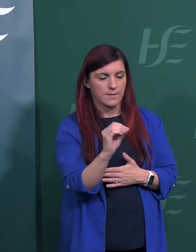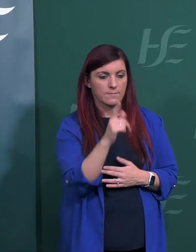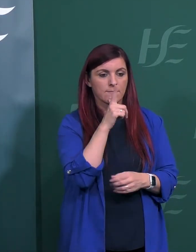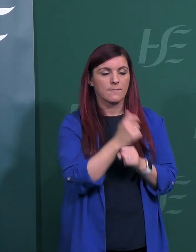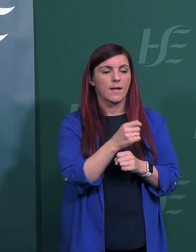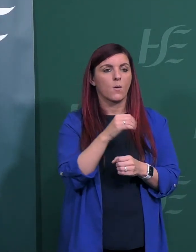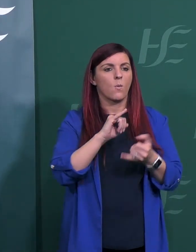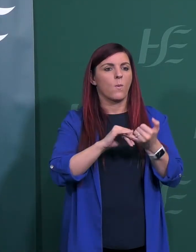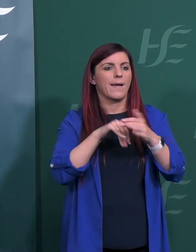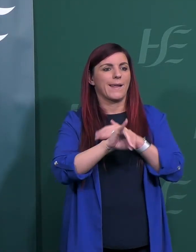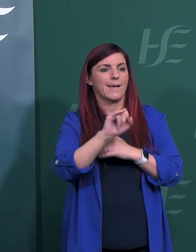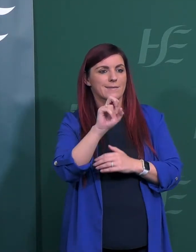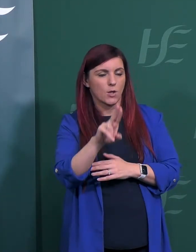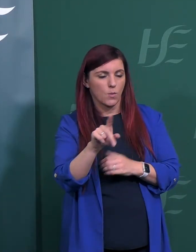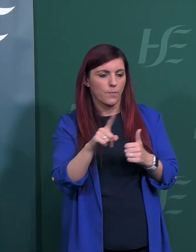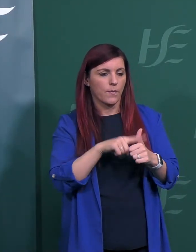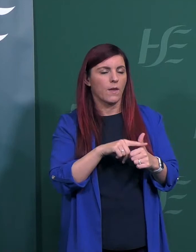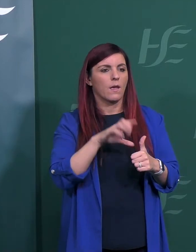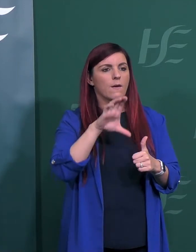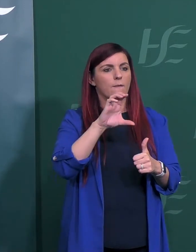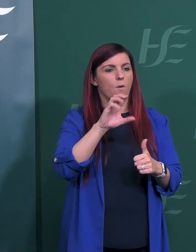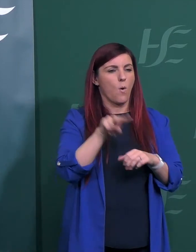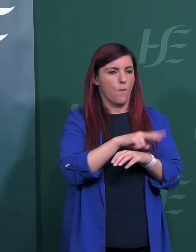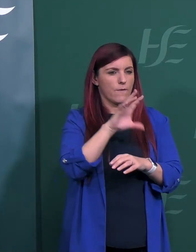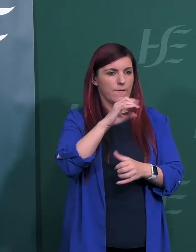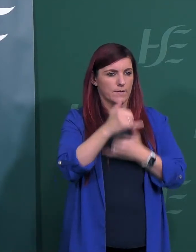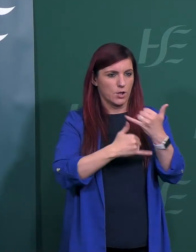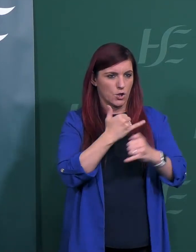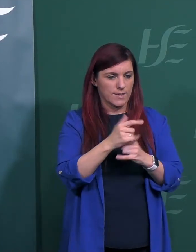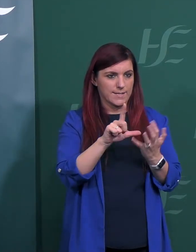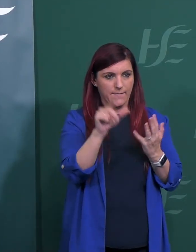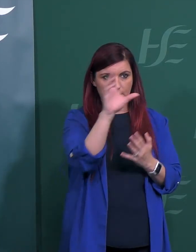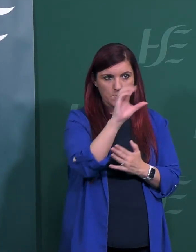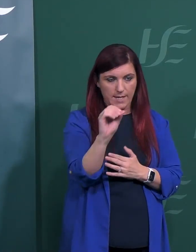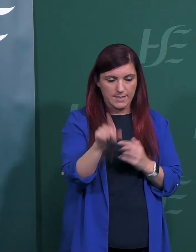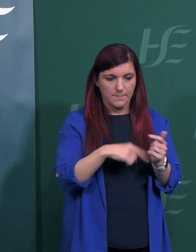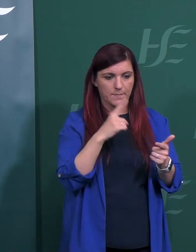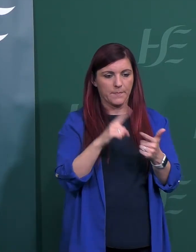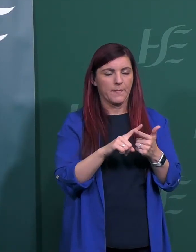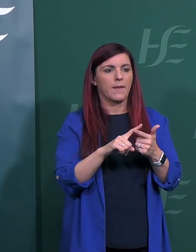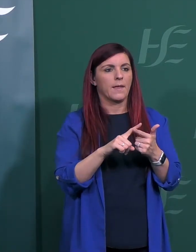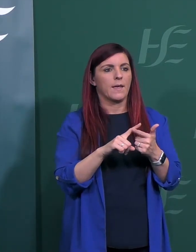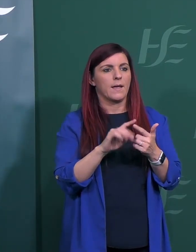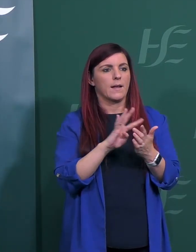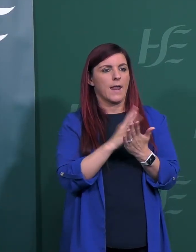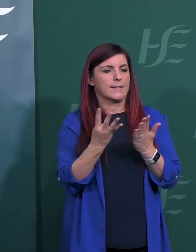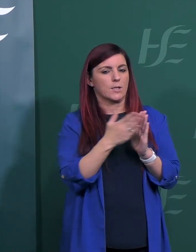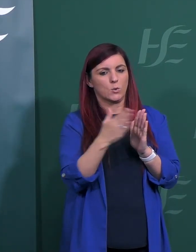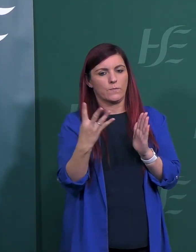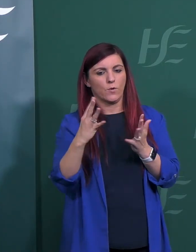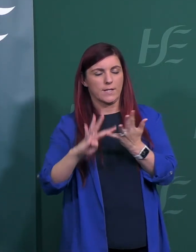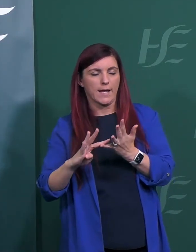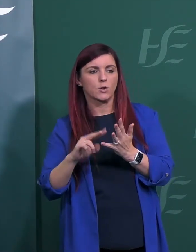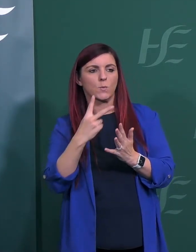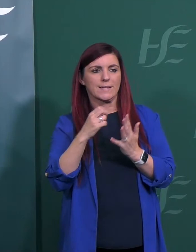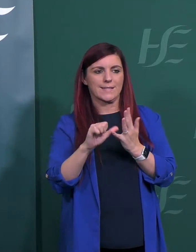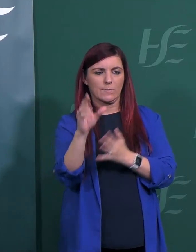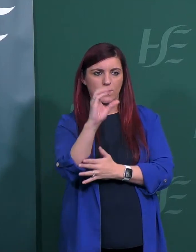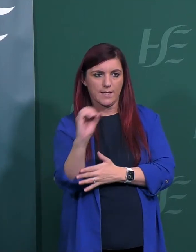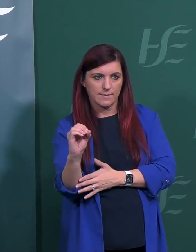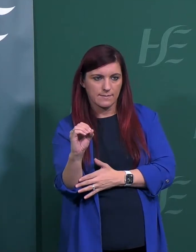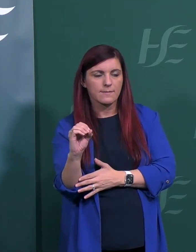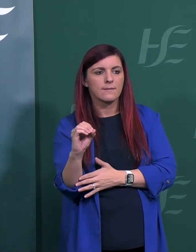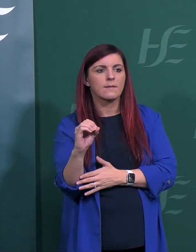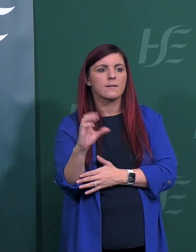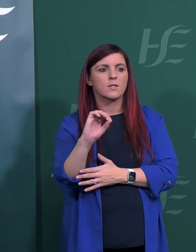ICU, age and ICU, 50 years plus, 72%. 19 years to 49, 26%. And